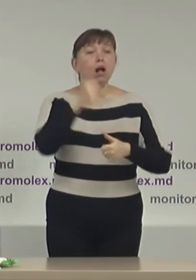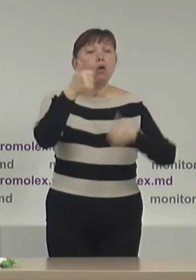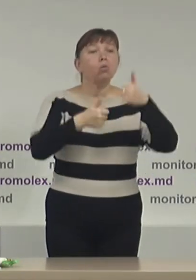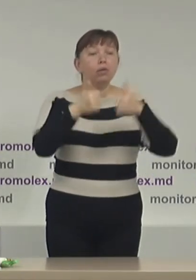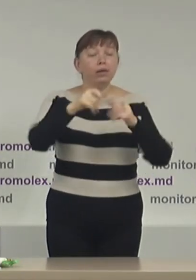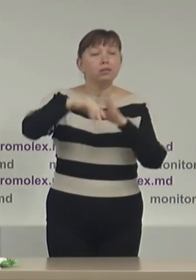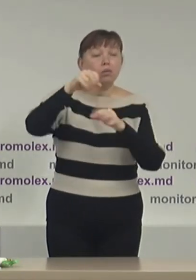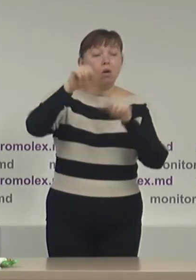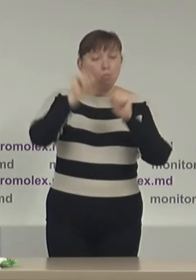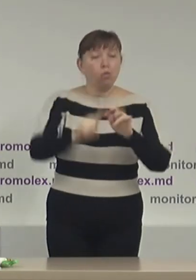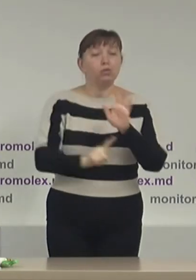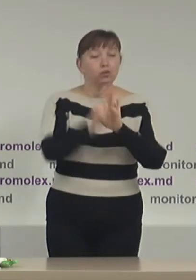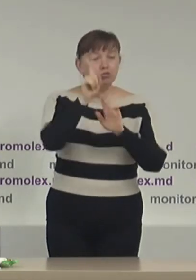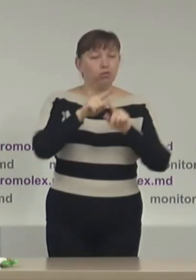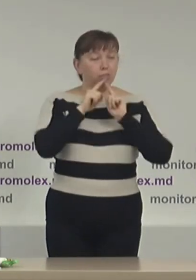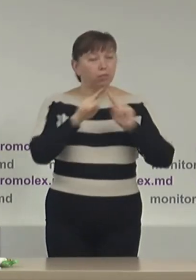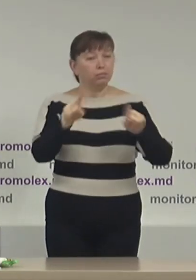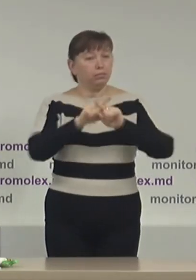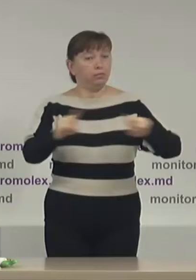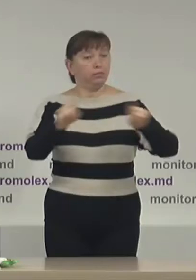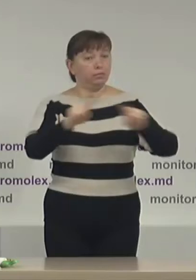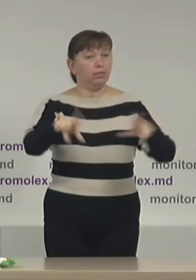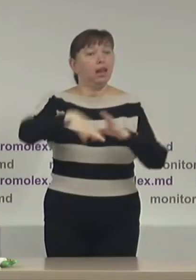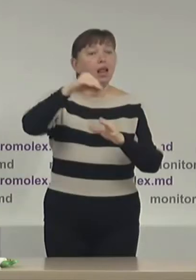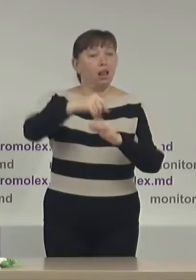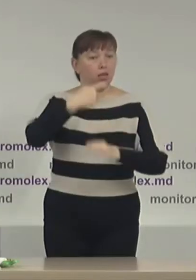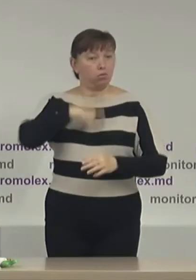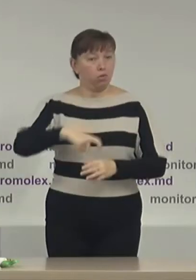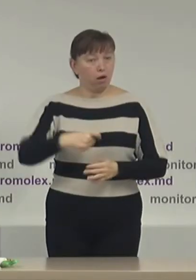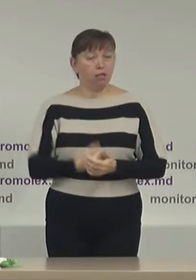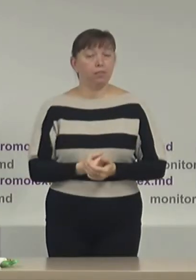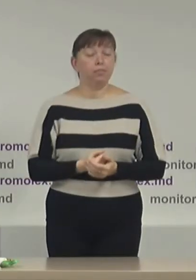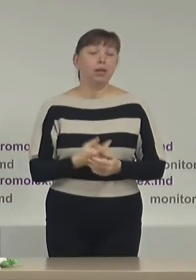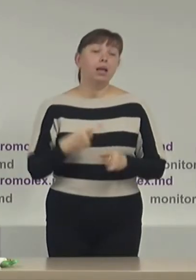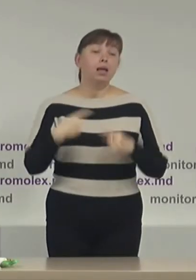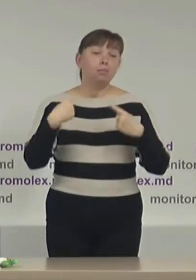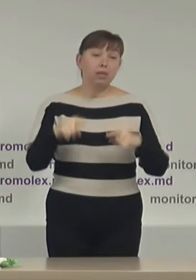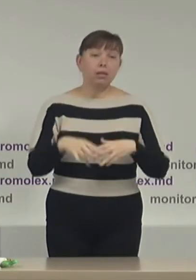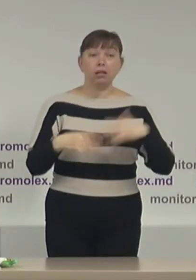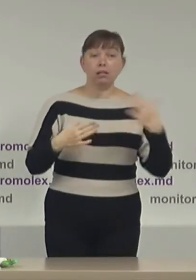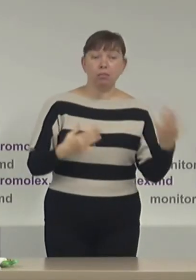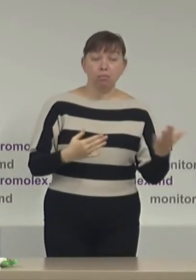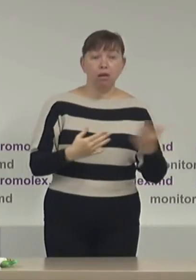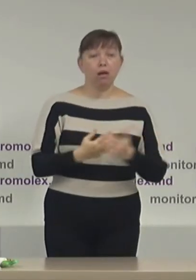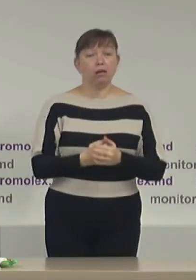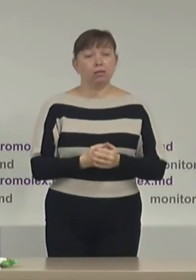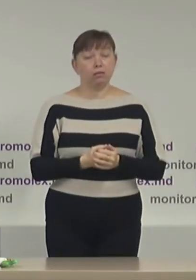the electoral contenders can start the election campaign. On the other hand,